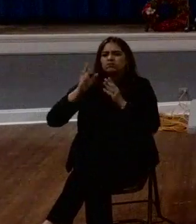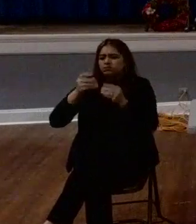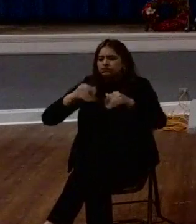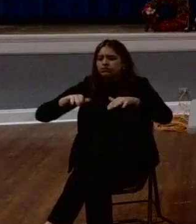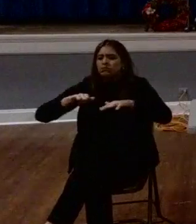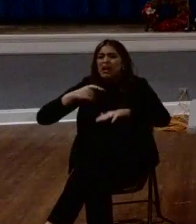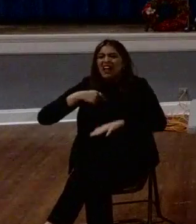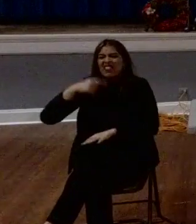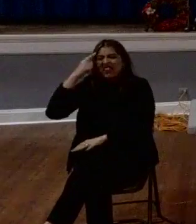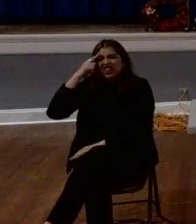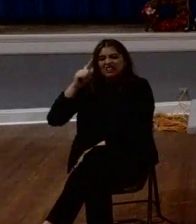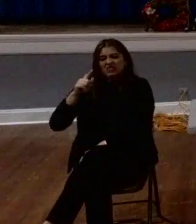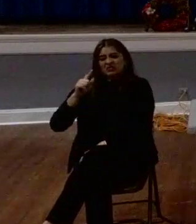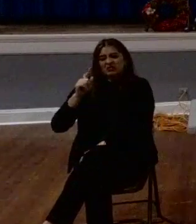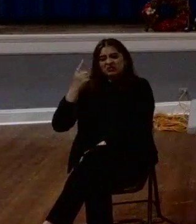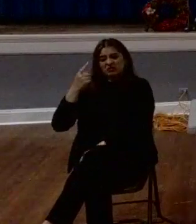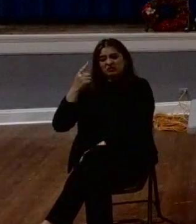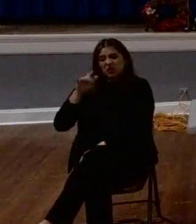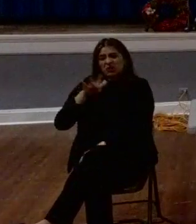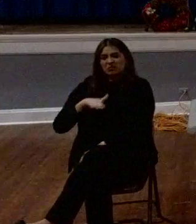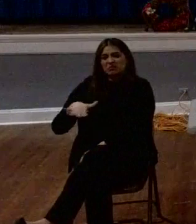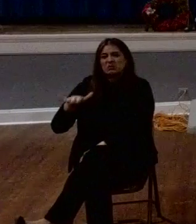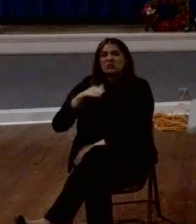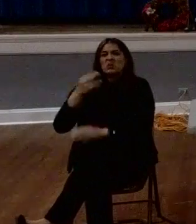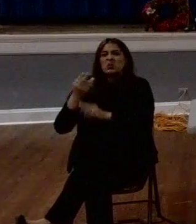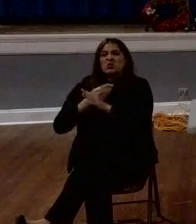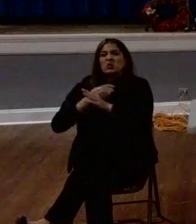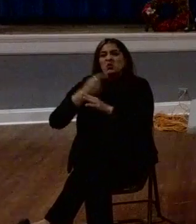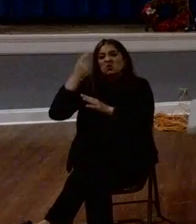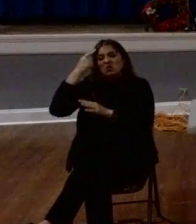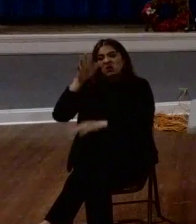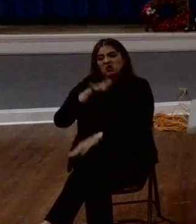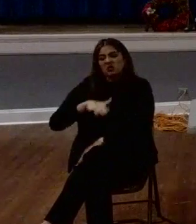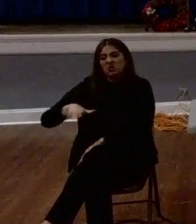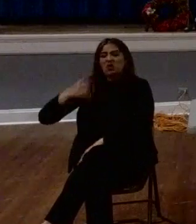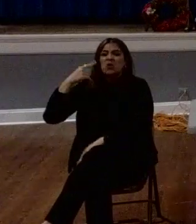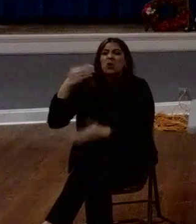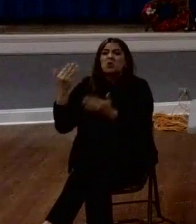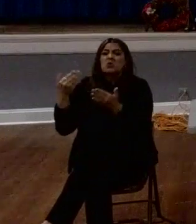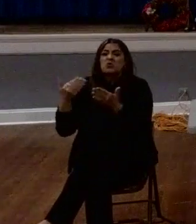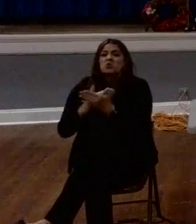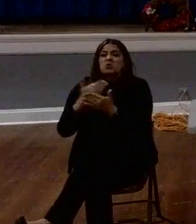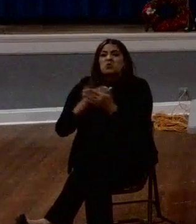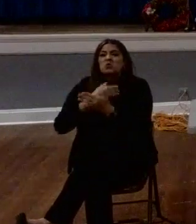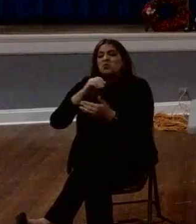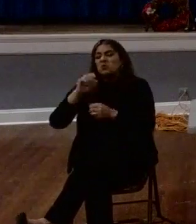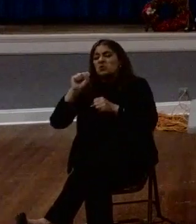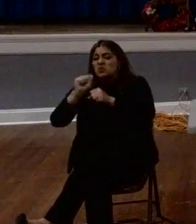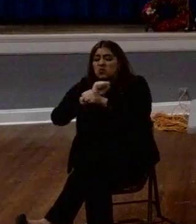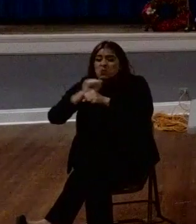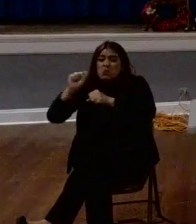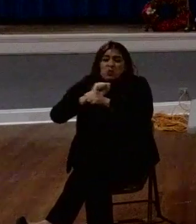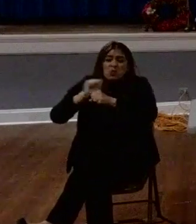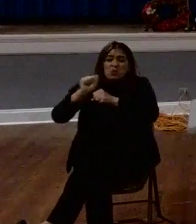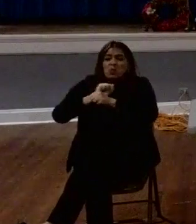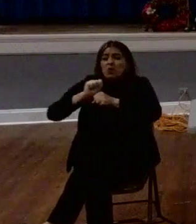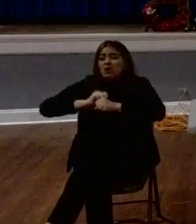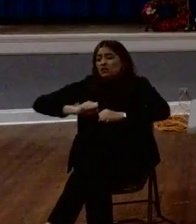use for this site is as a location for a new job creation